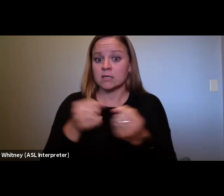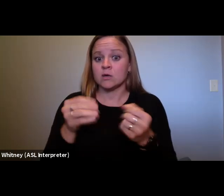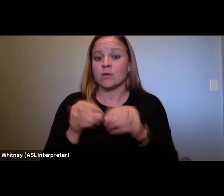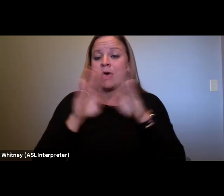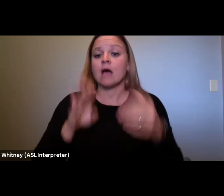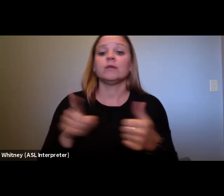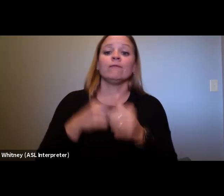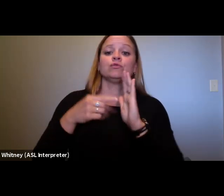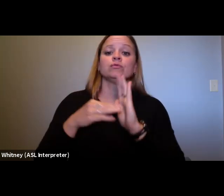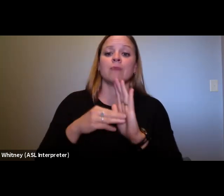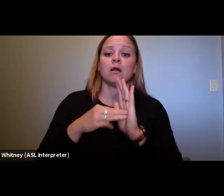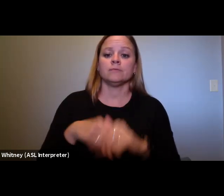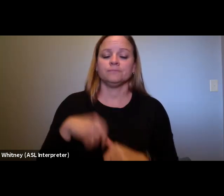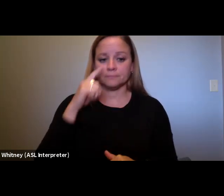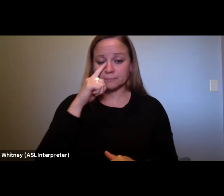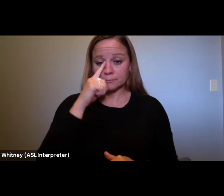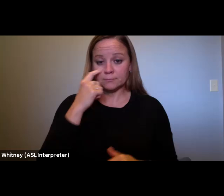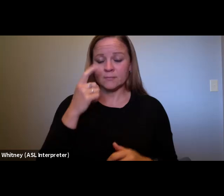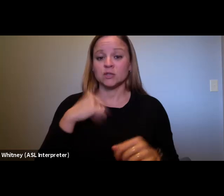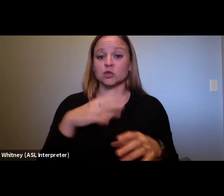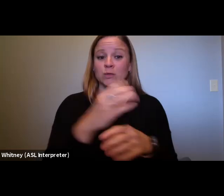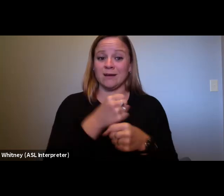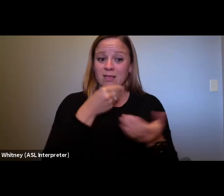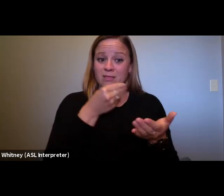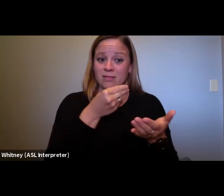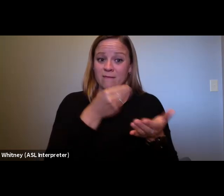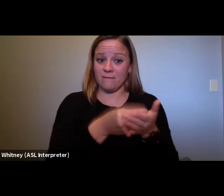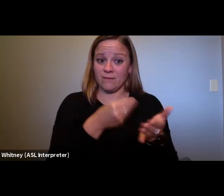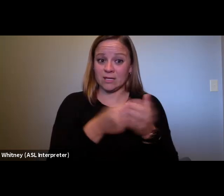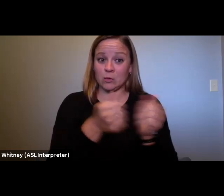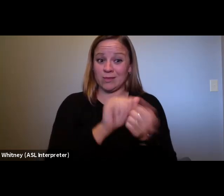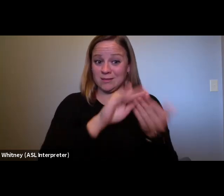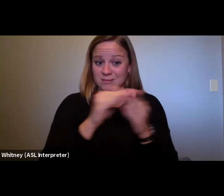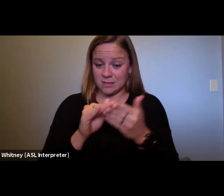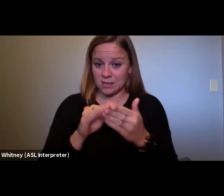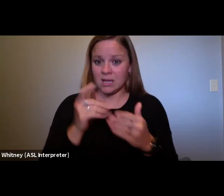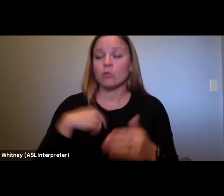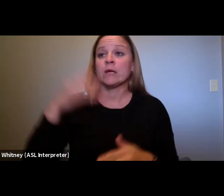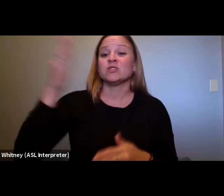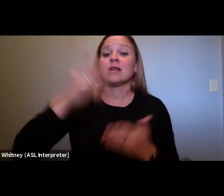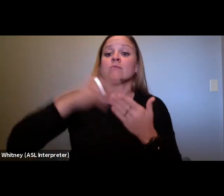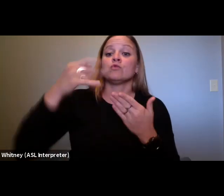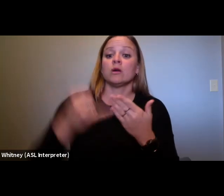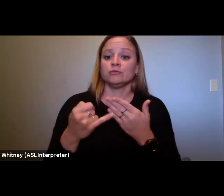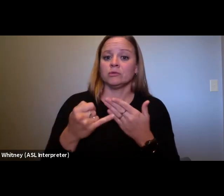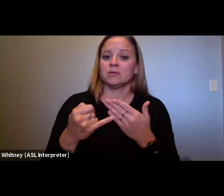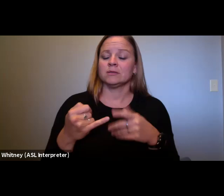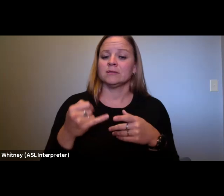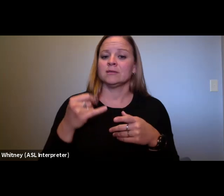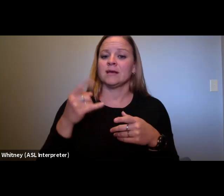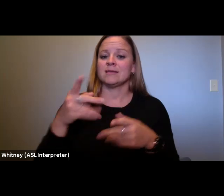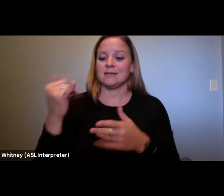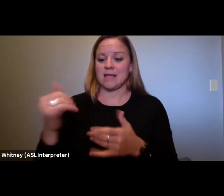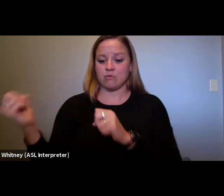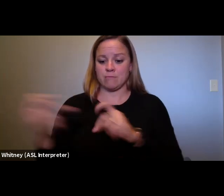model. So we secured the funding with the city of Salinas. We presented the project, and that brings us back